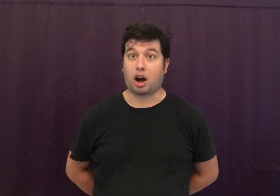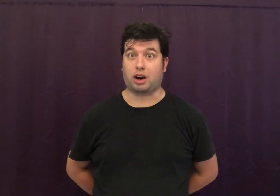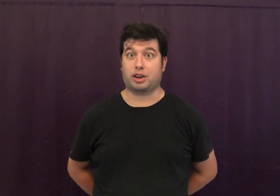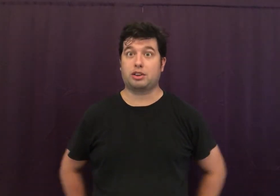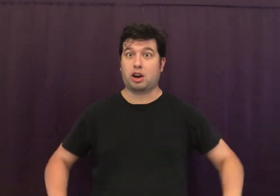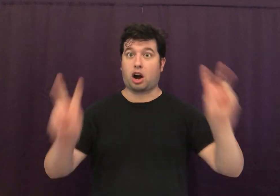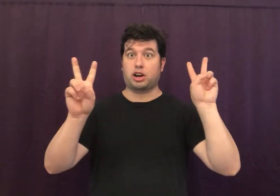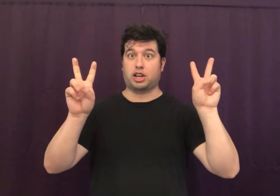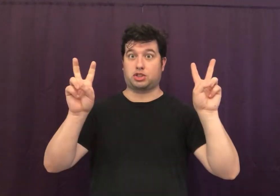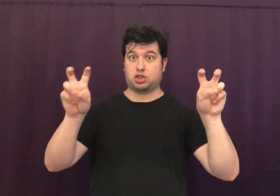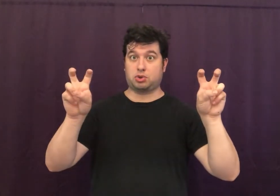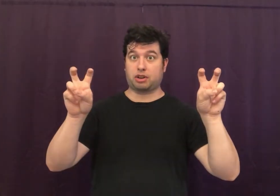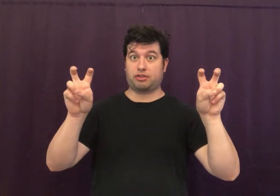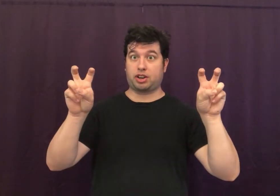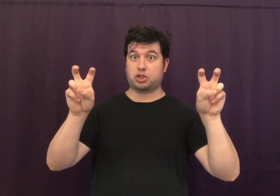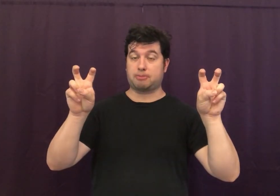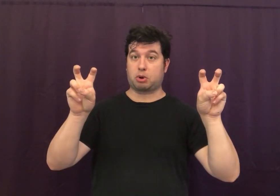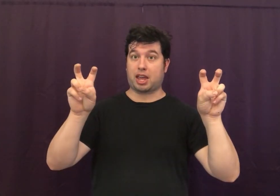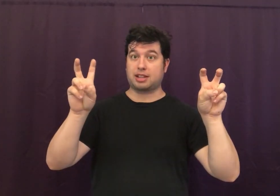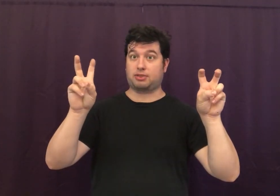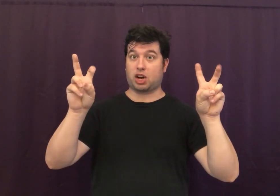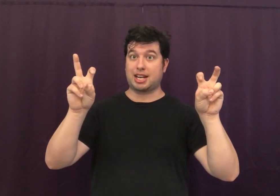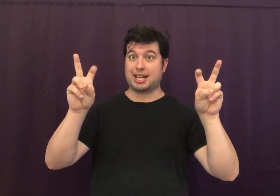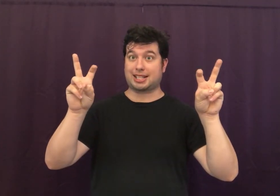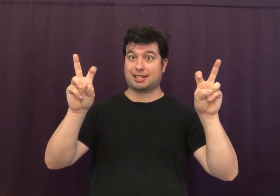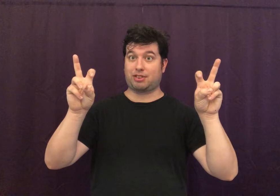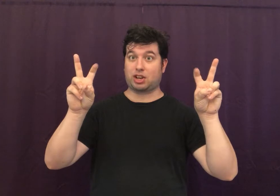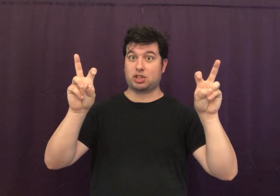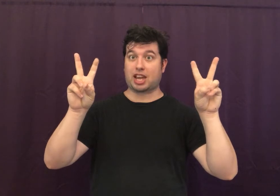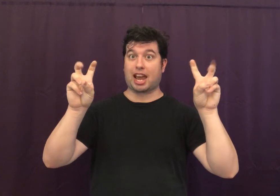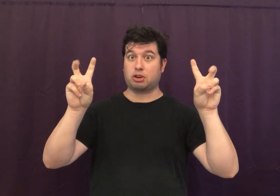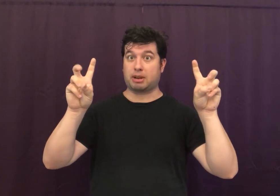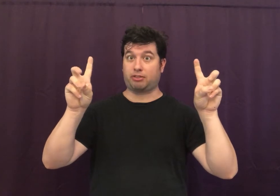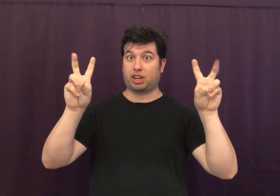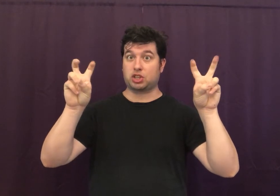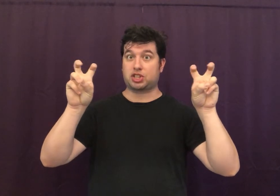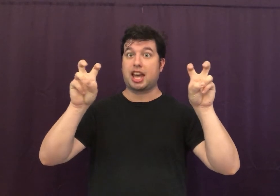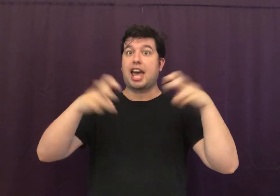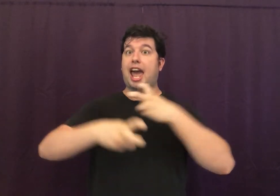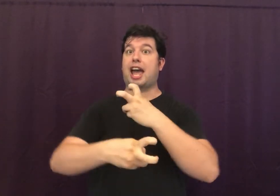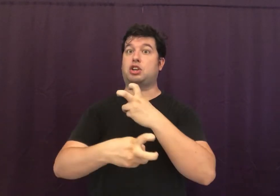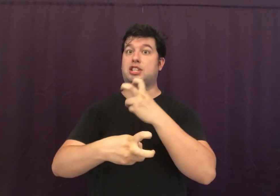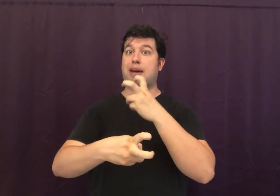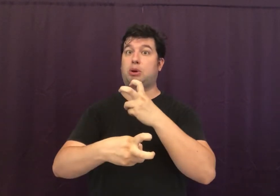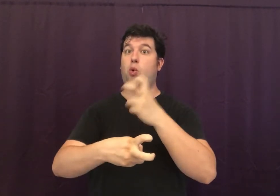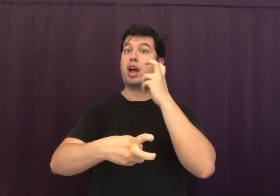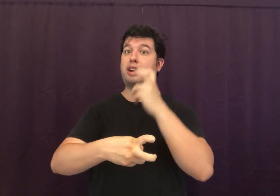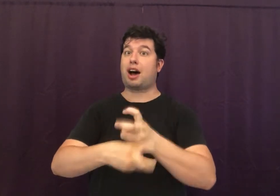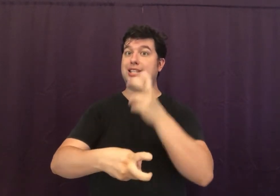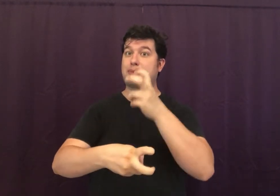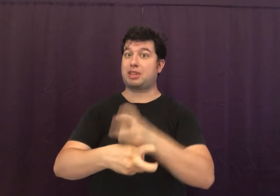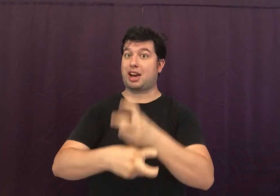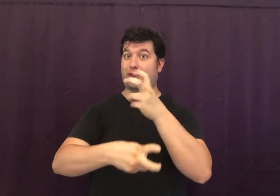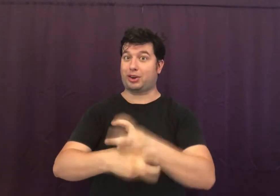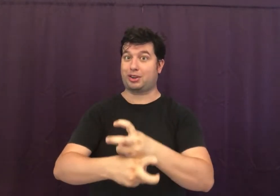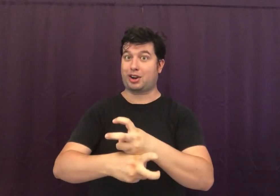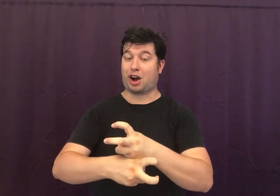Hard. Hard is 2 curved fingers in both hands of your index fingers and your middle fingers, and you're tapping one on top of the other.